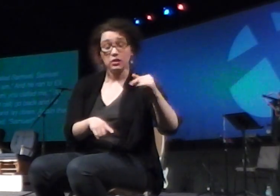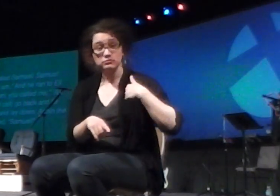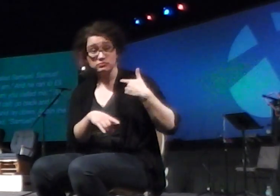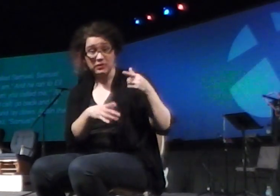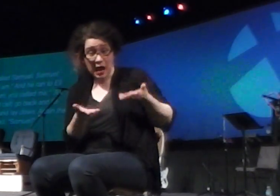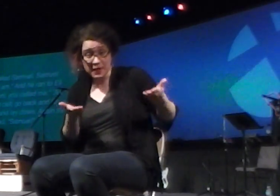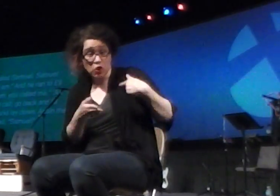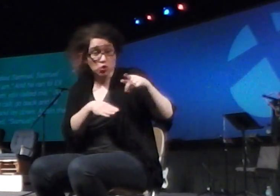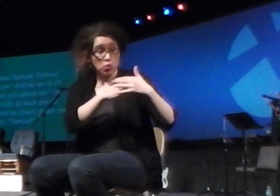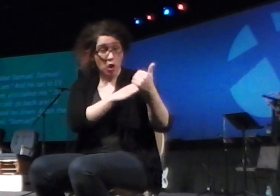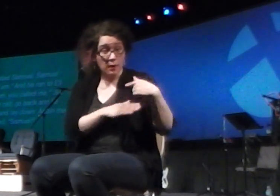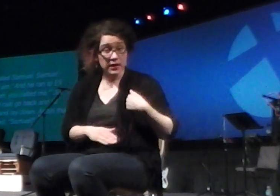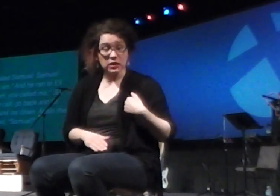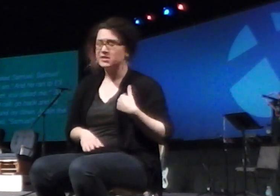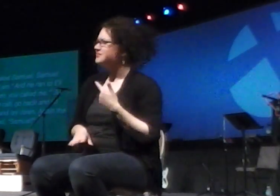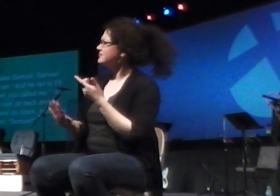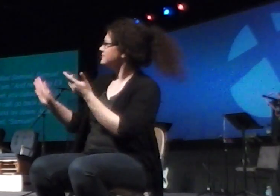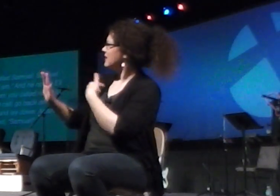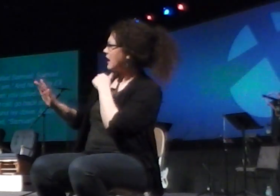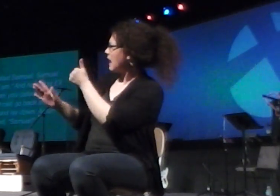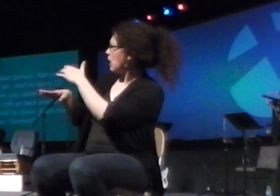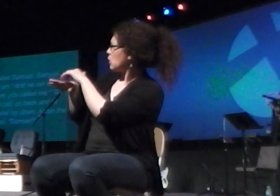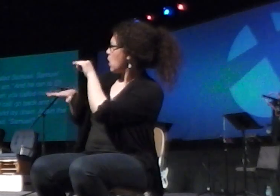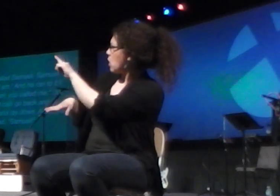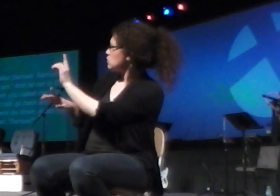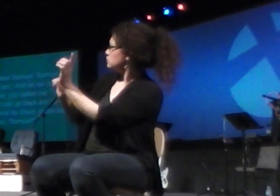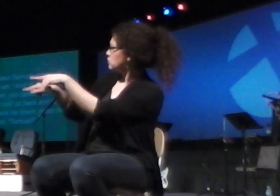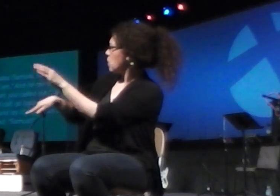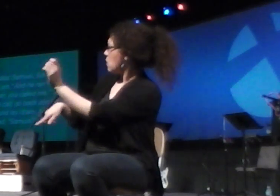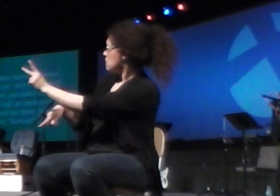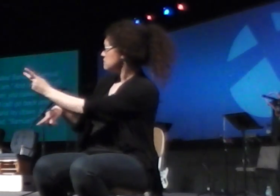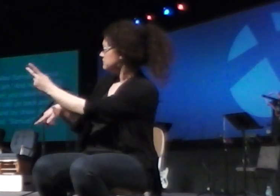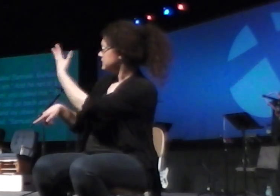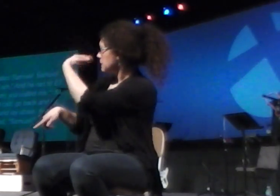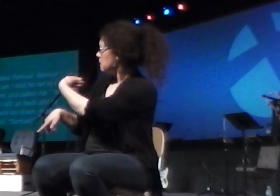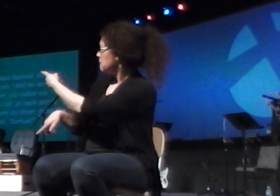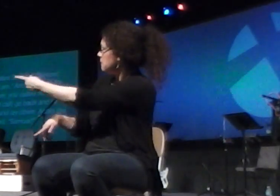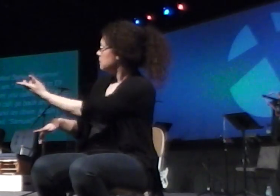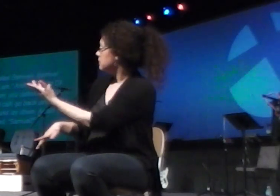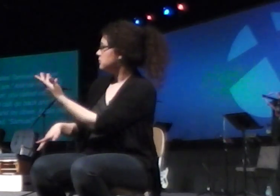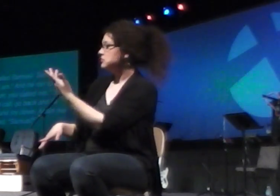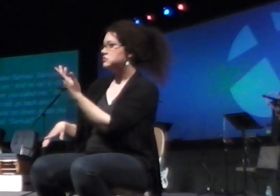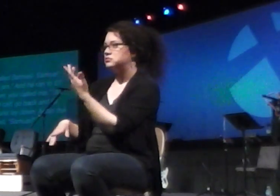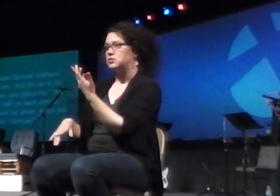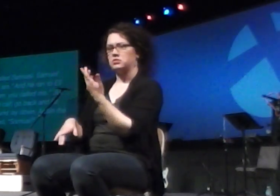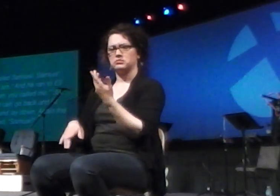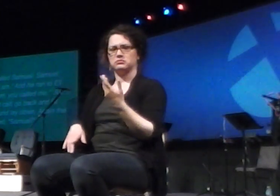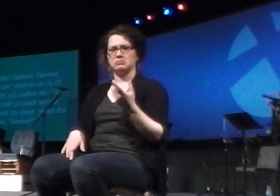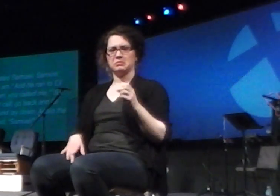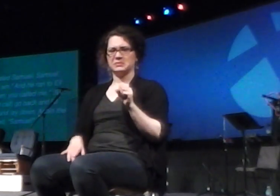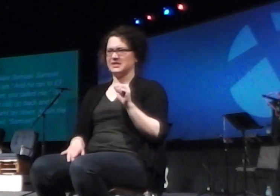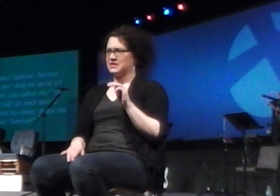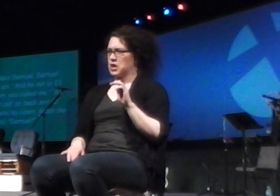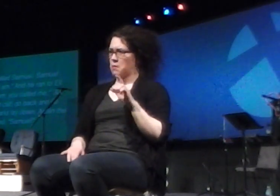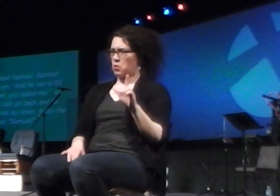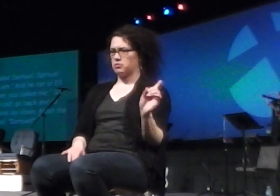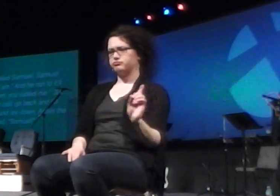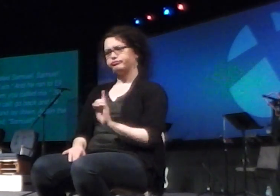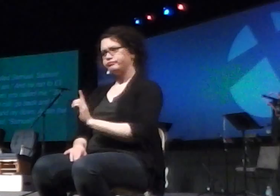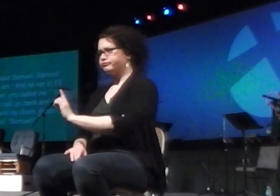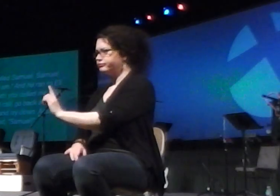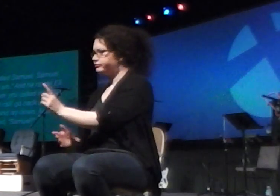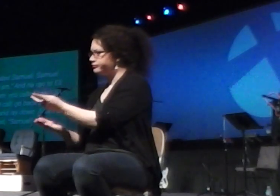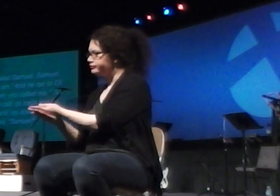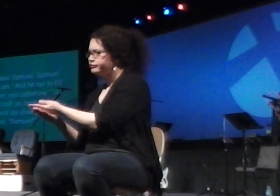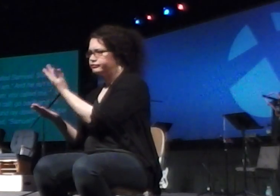did not call, go back and lie down.' So he went and lied down." So Samuel hears the voice of God, but he doesn't know